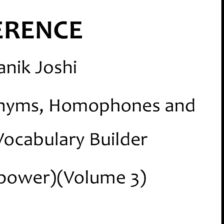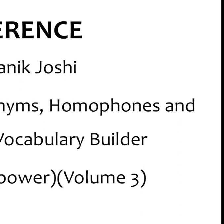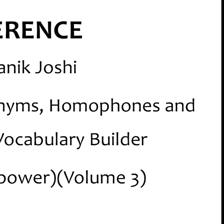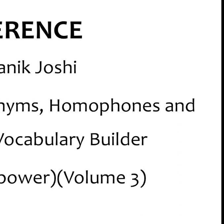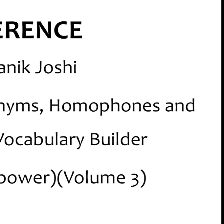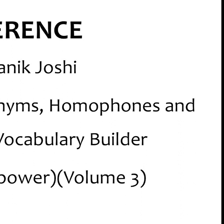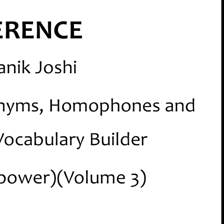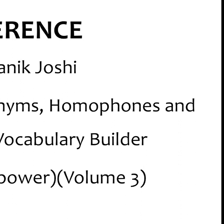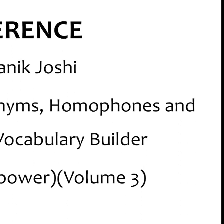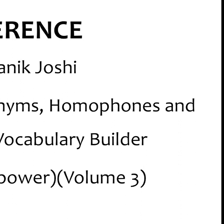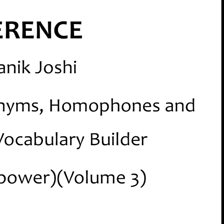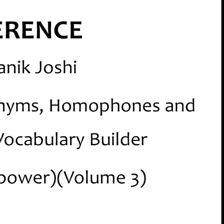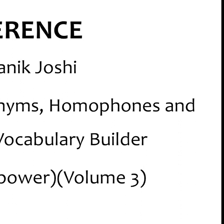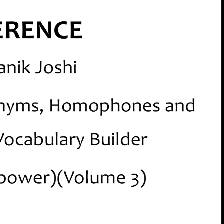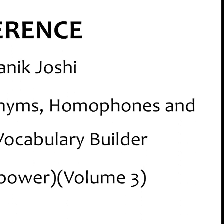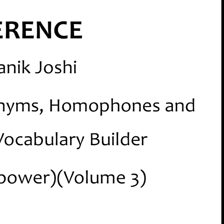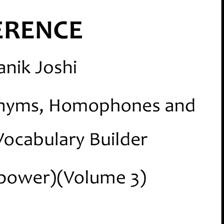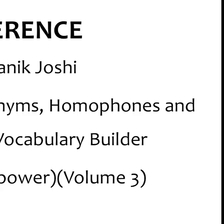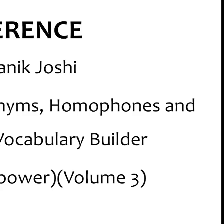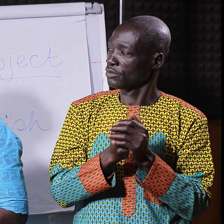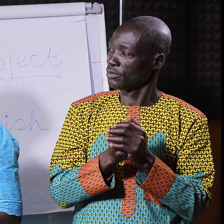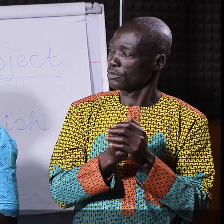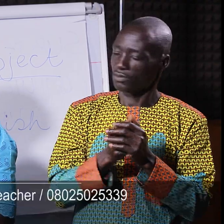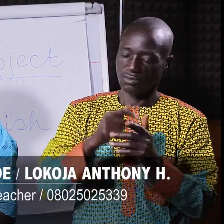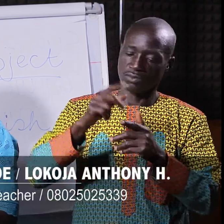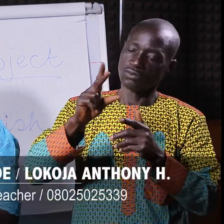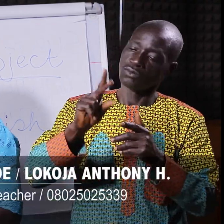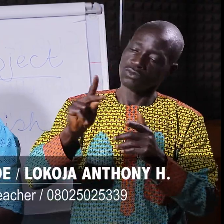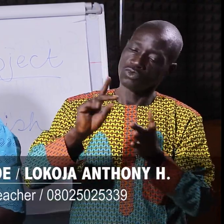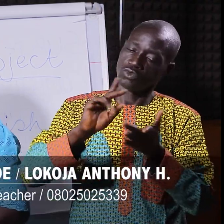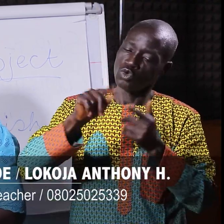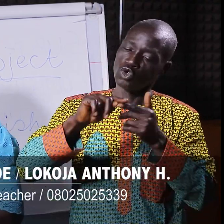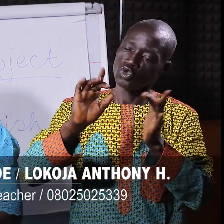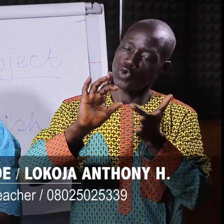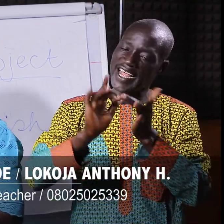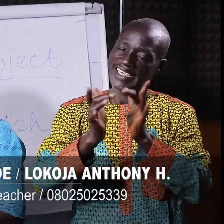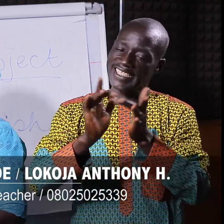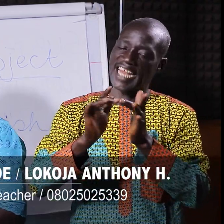again. In addition to your regular textbooks, please Google